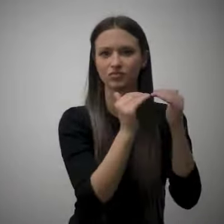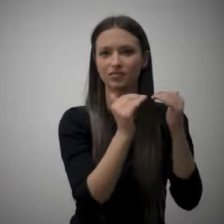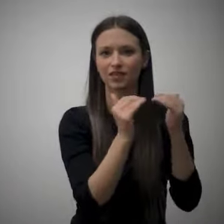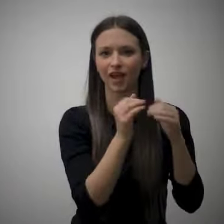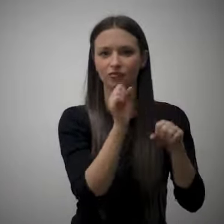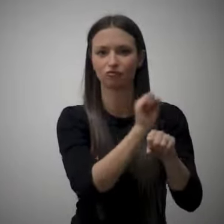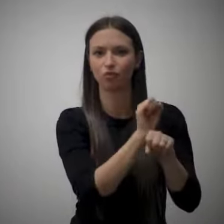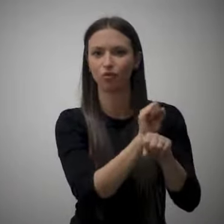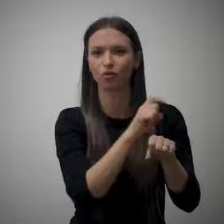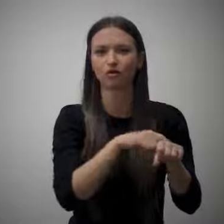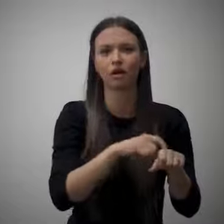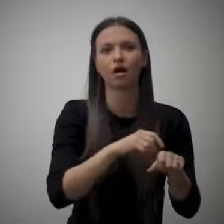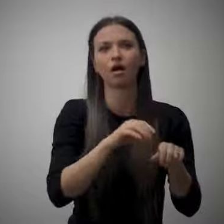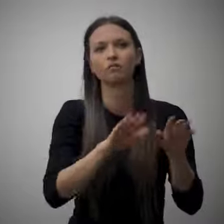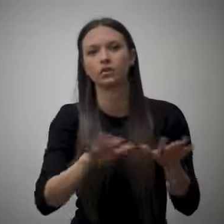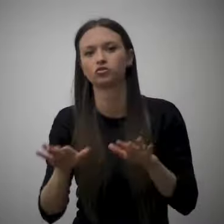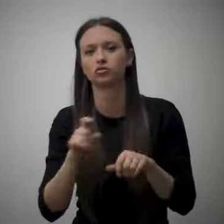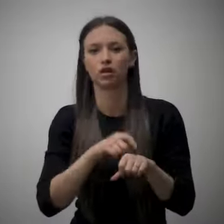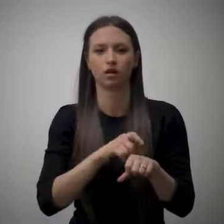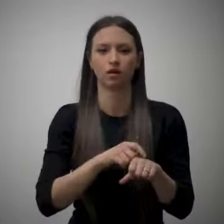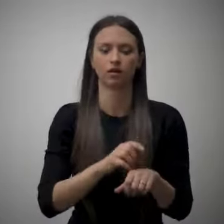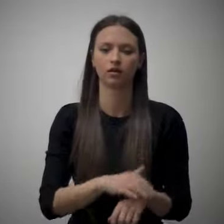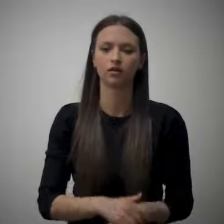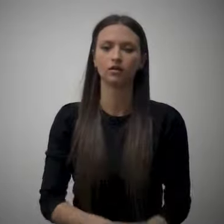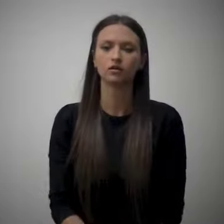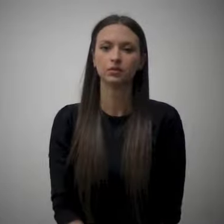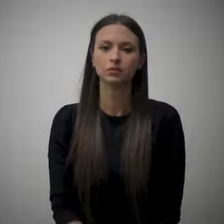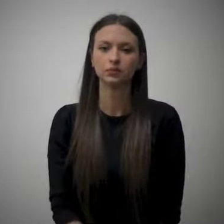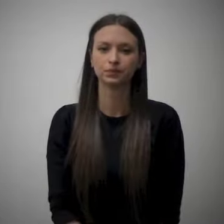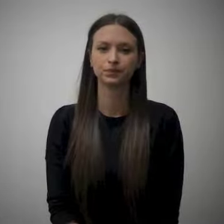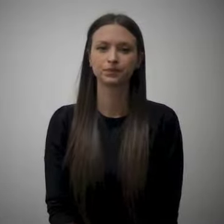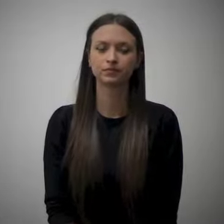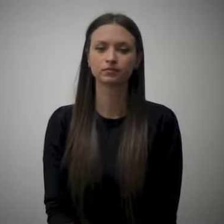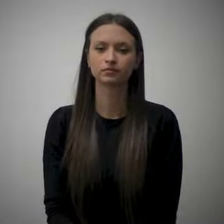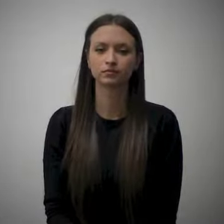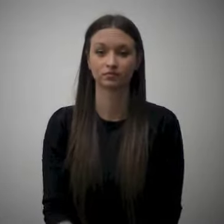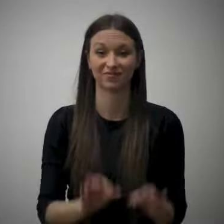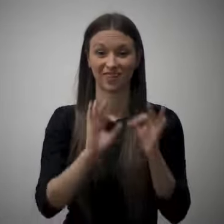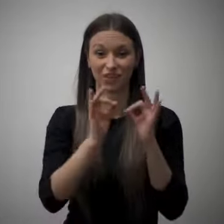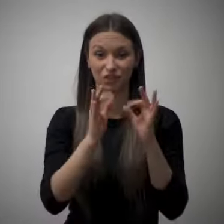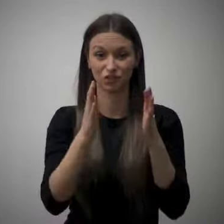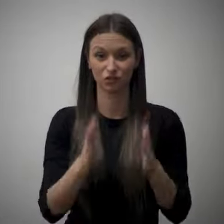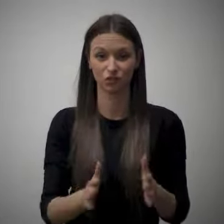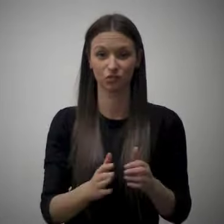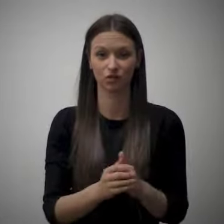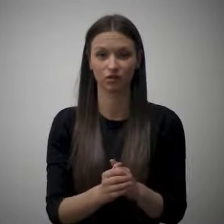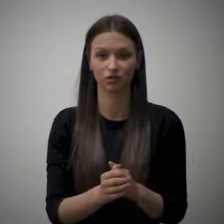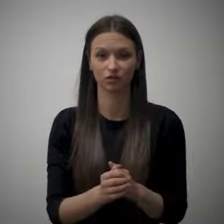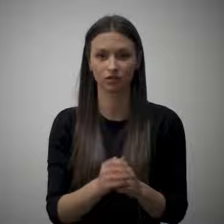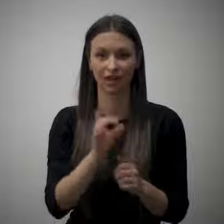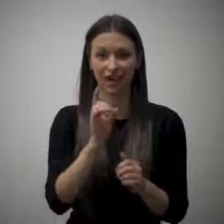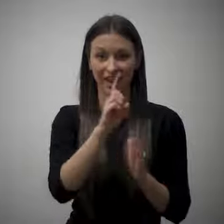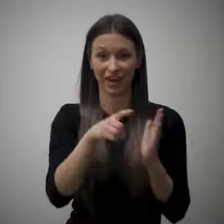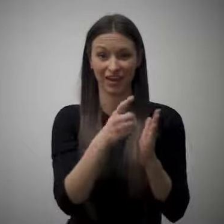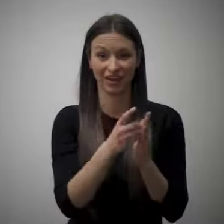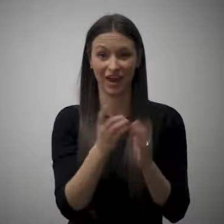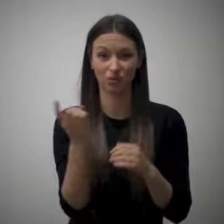that have set the pace for work and leisure time. Interpreters no longer work an